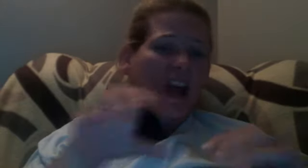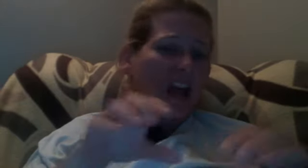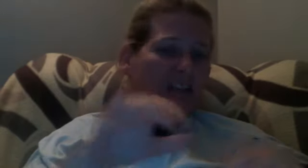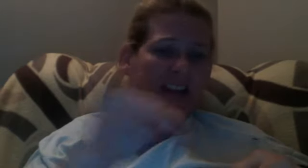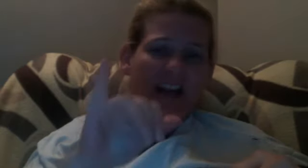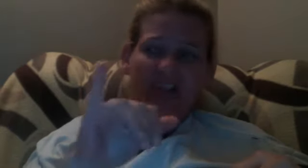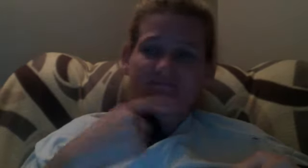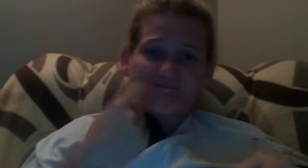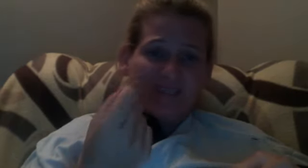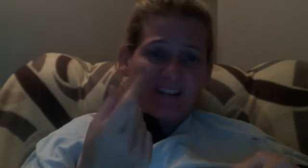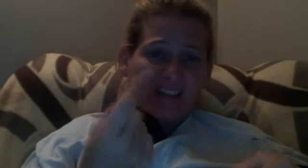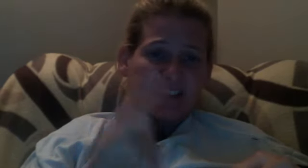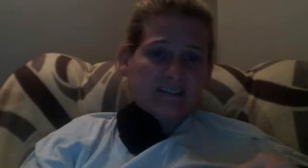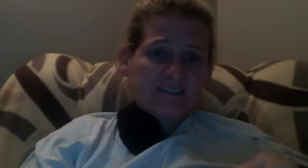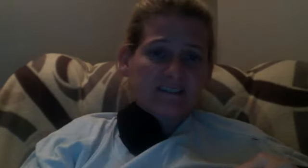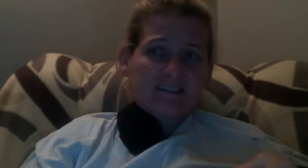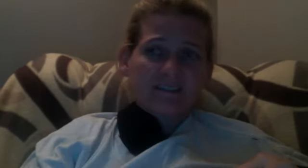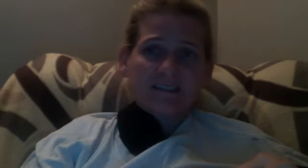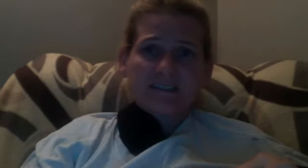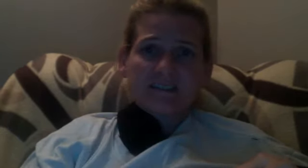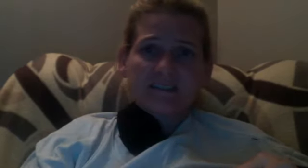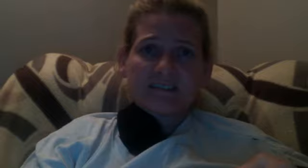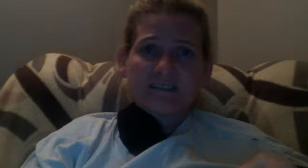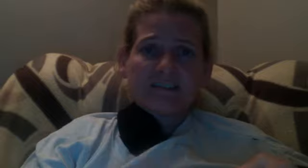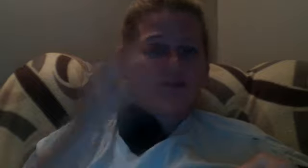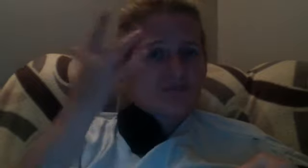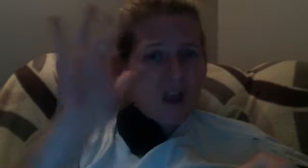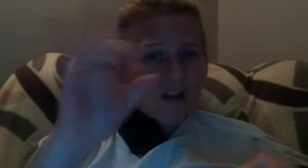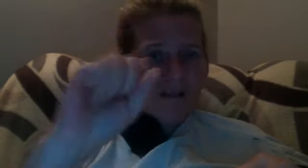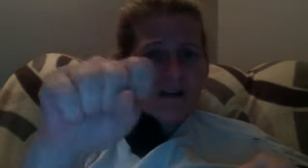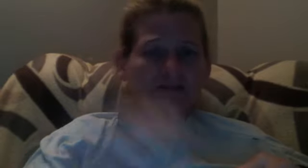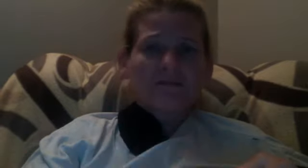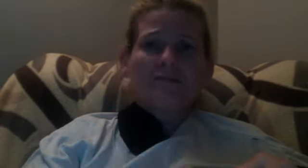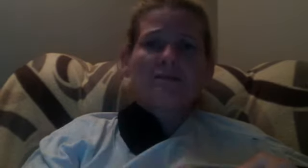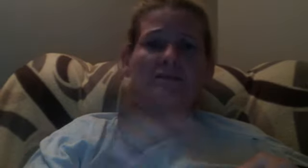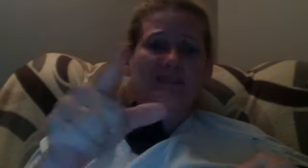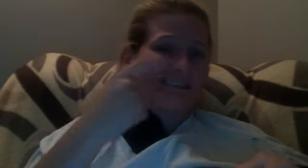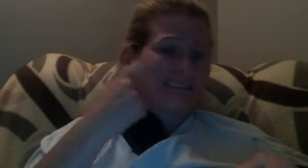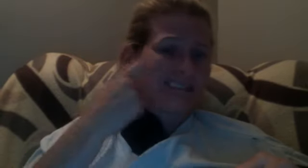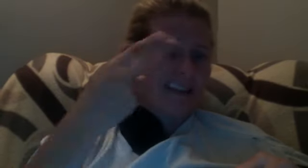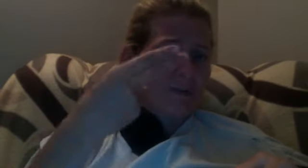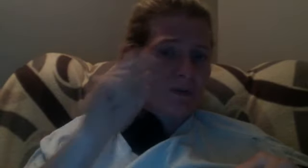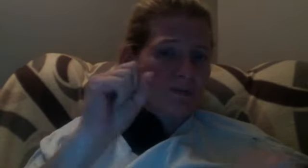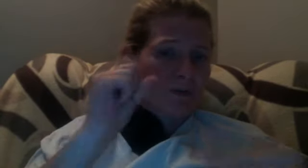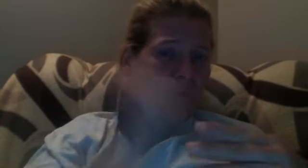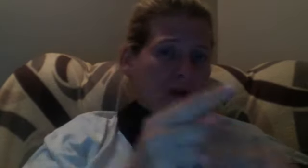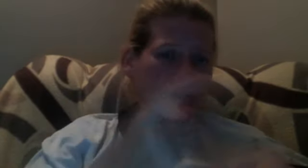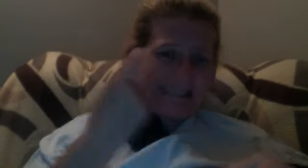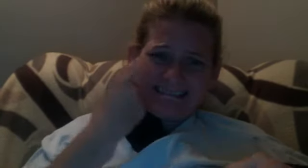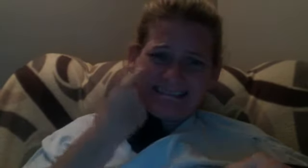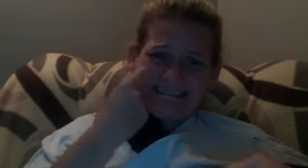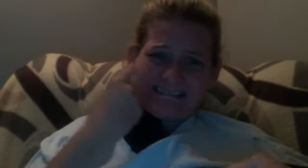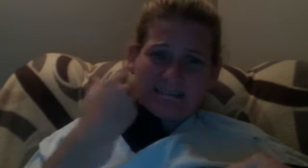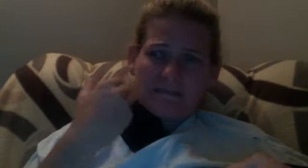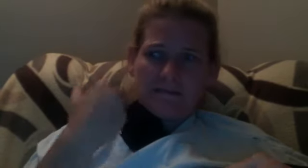All right. Oh my goodness. What is it? This is an oil rig helmet. Dennis, what are these things